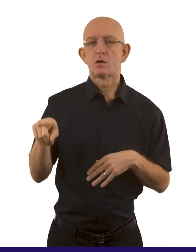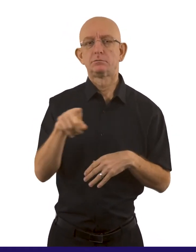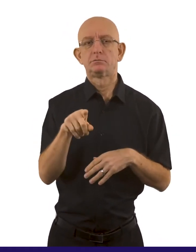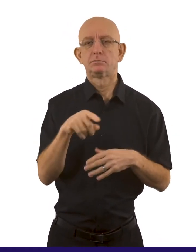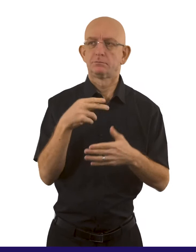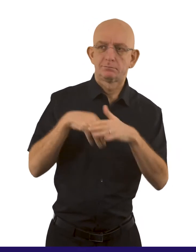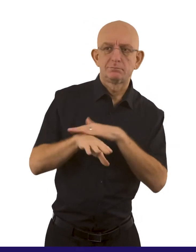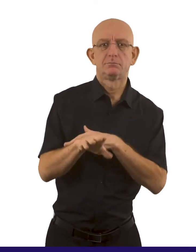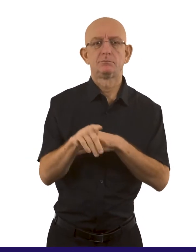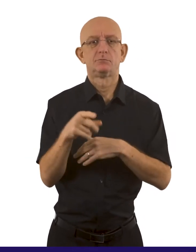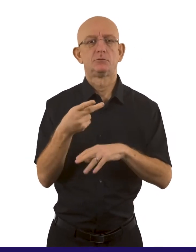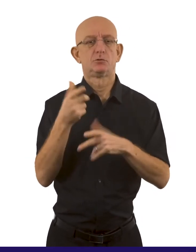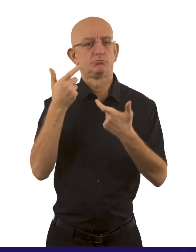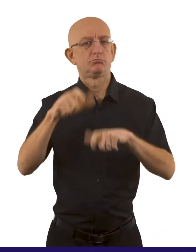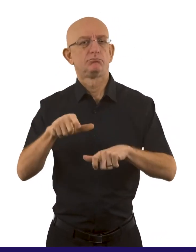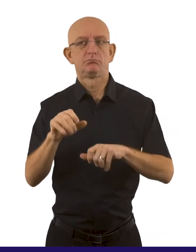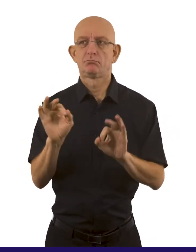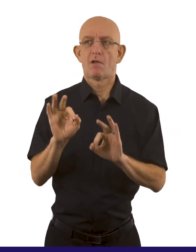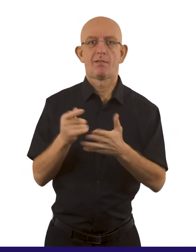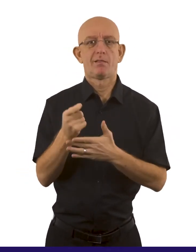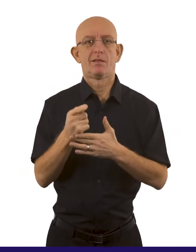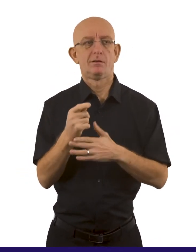excluding squatters, close brackets.